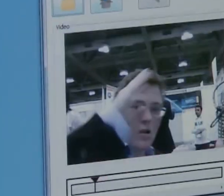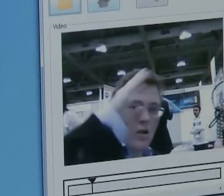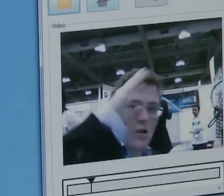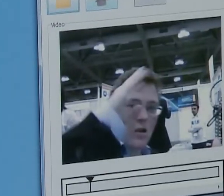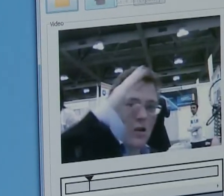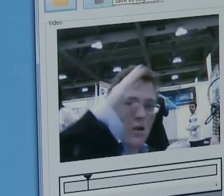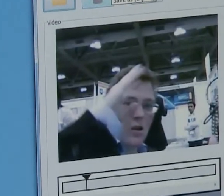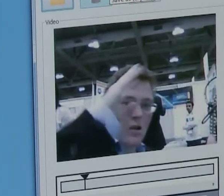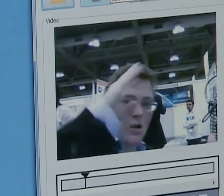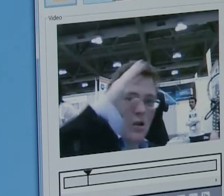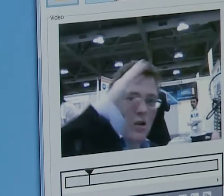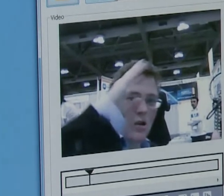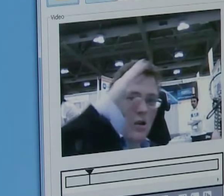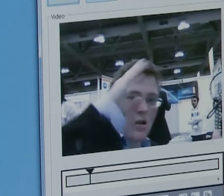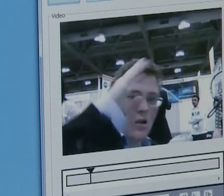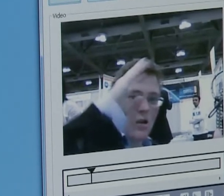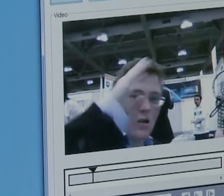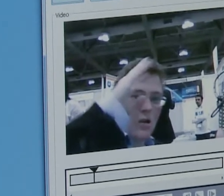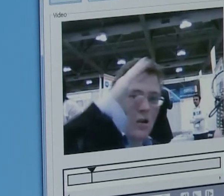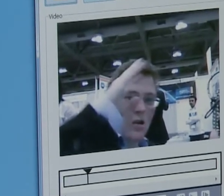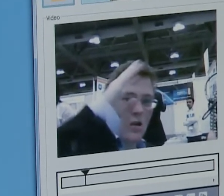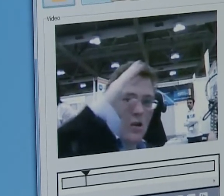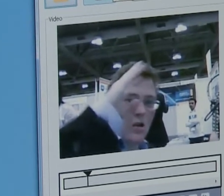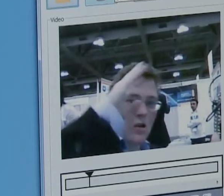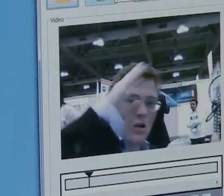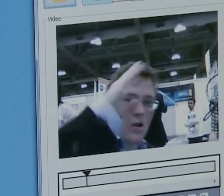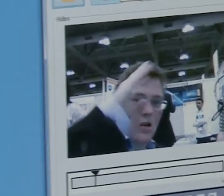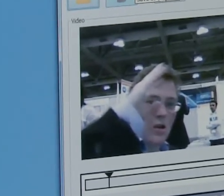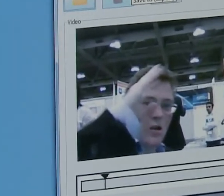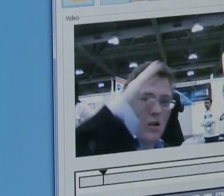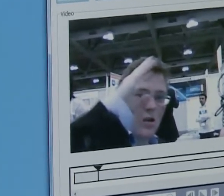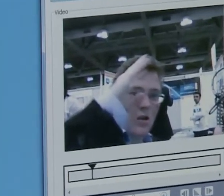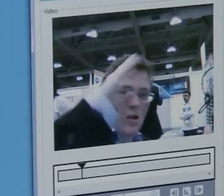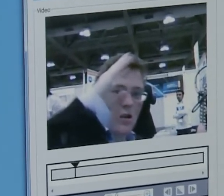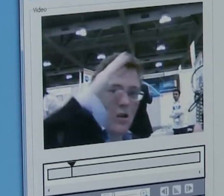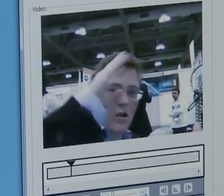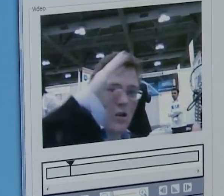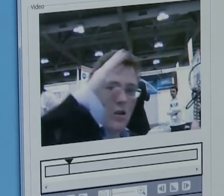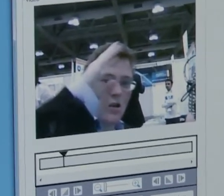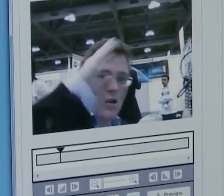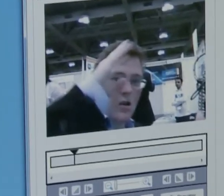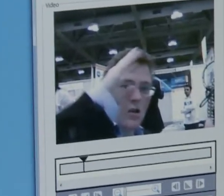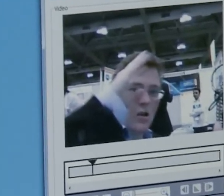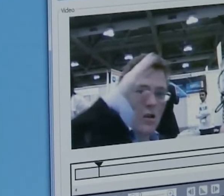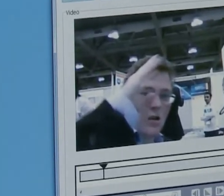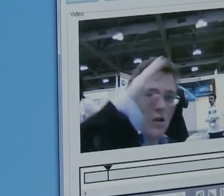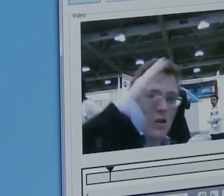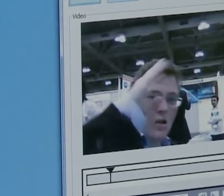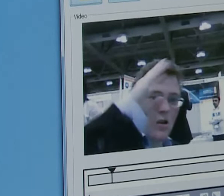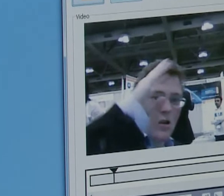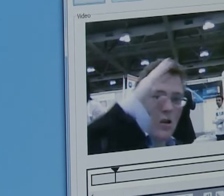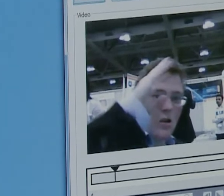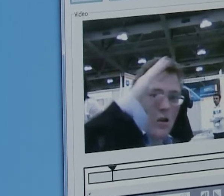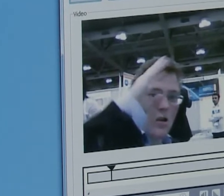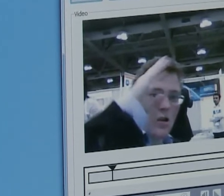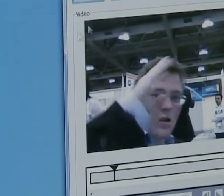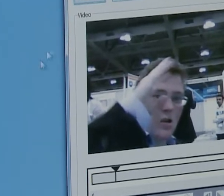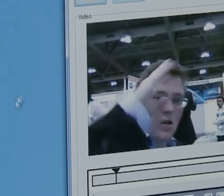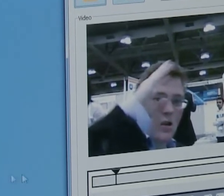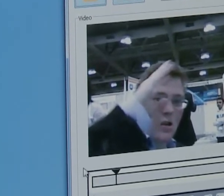captions to make it accessible for people who don't know how to sign. So I would just type in here, hi, here I am at OCE, just to provide